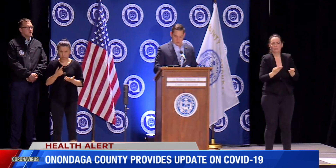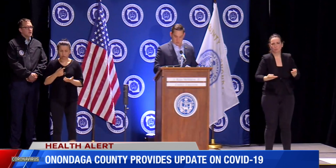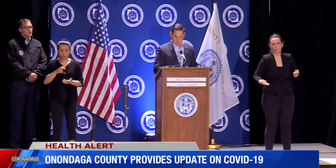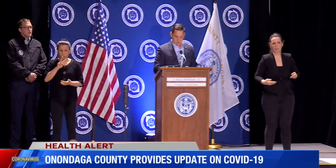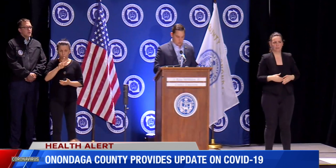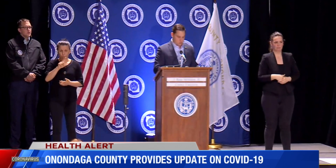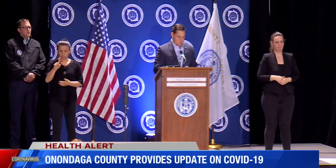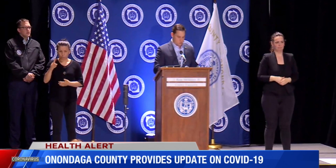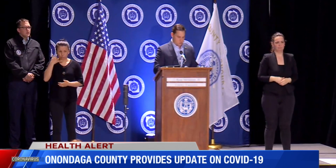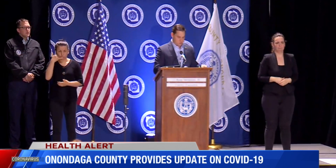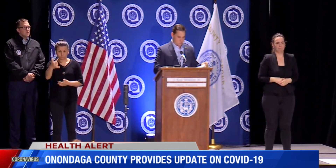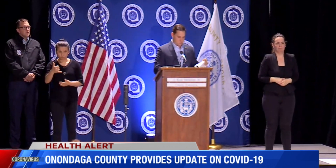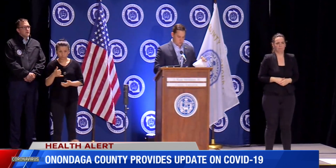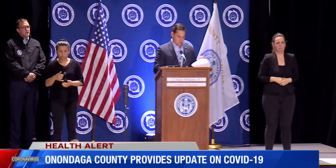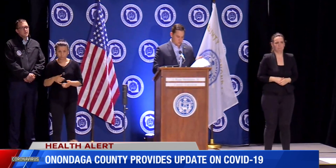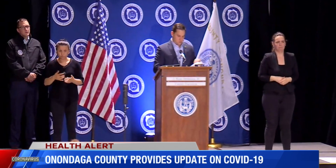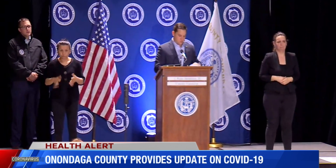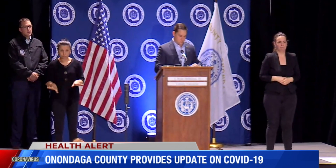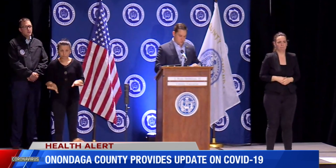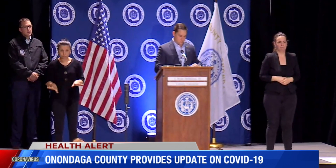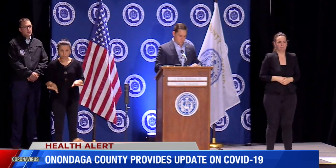Questions?